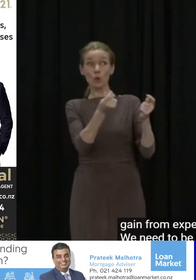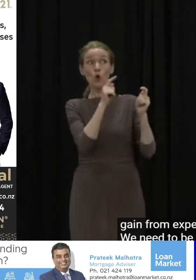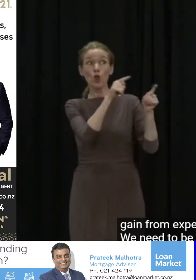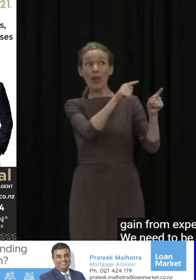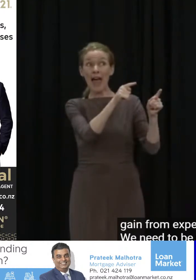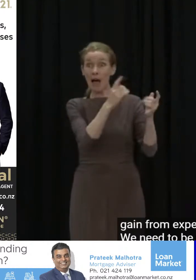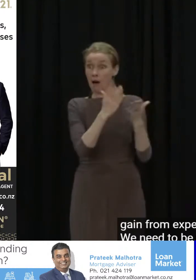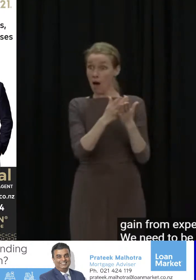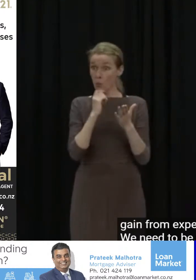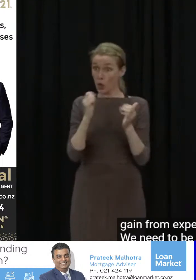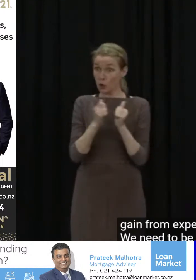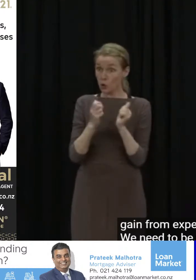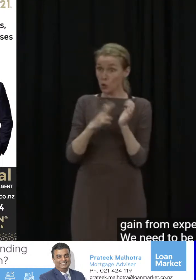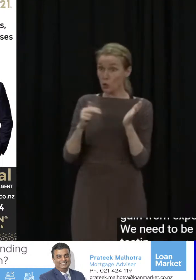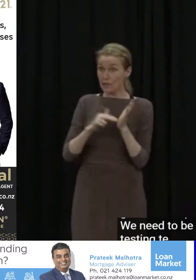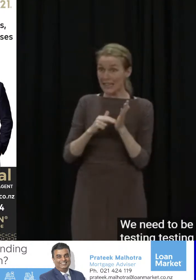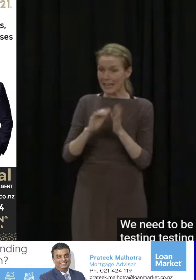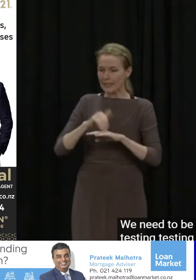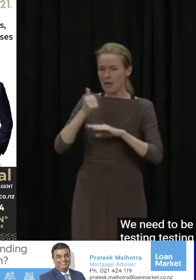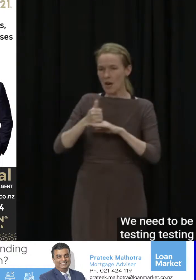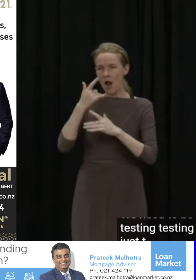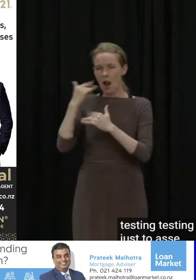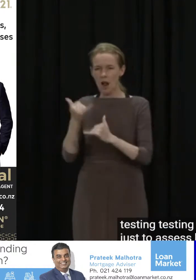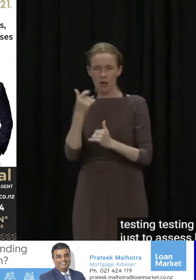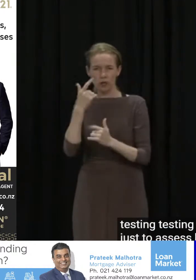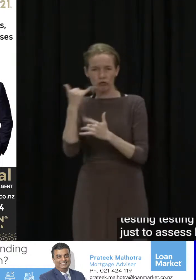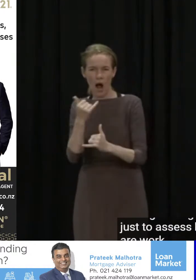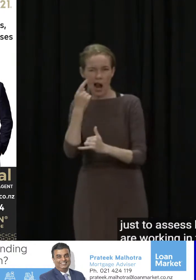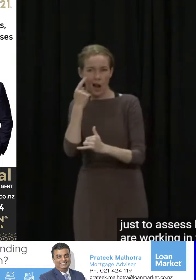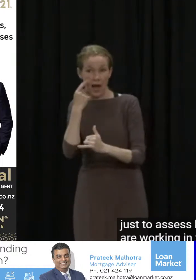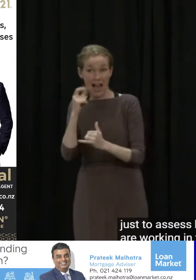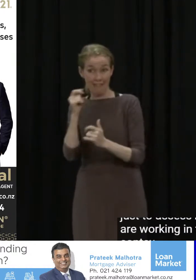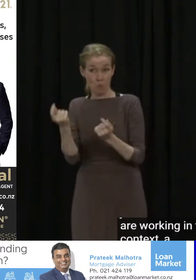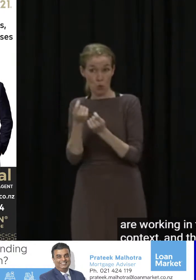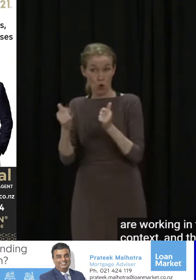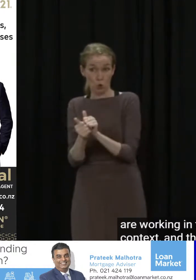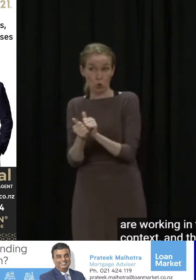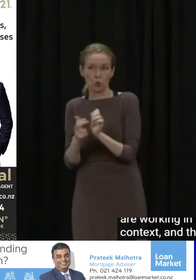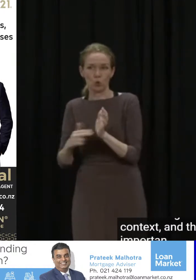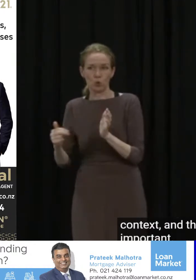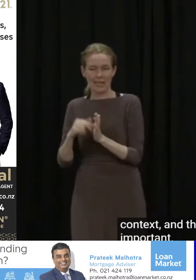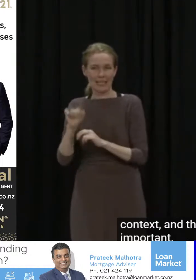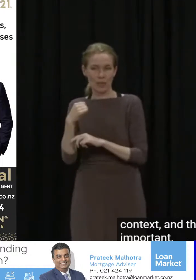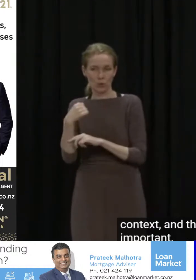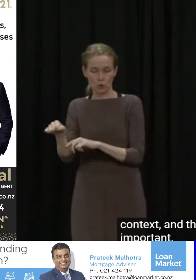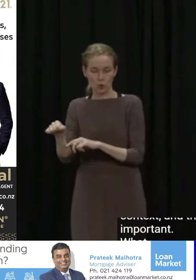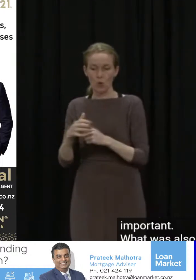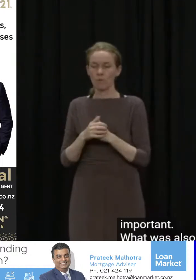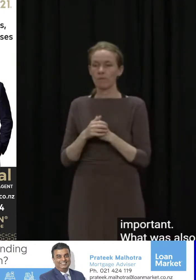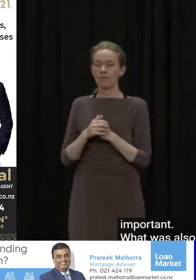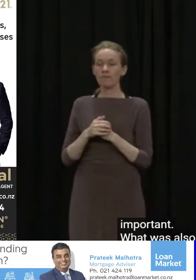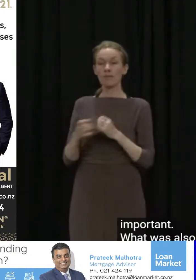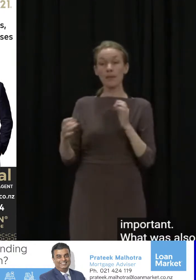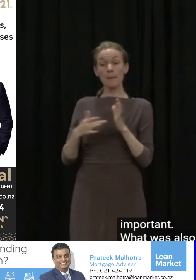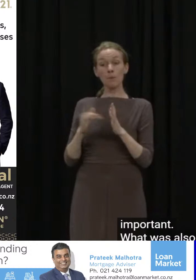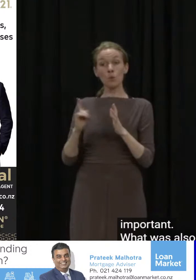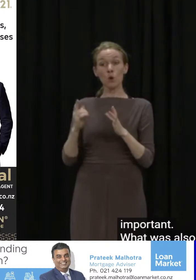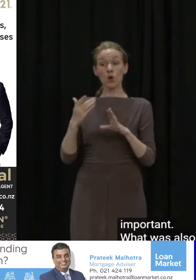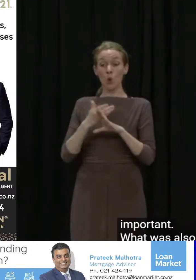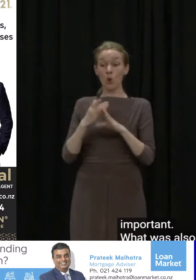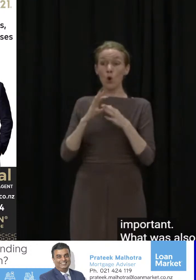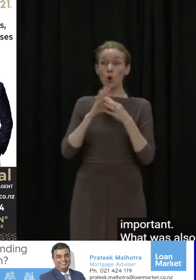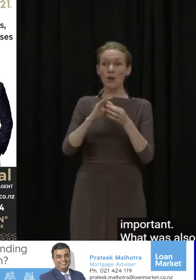important. What was also obvious to the group was the need to better connect with communities and innovators within